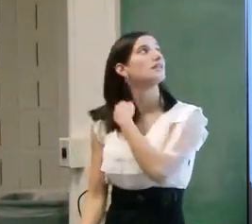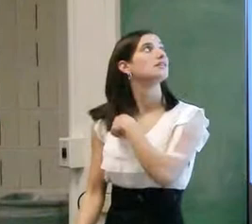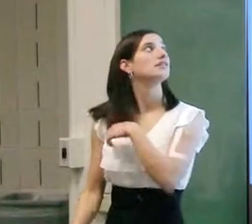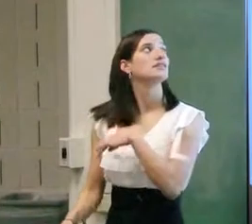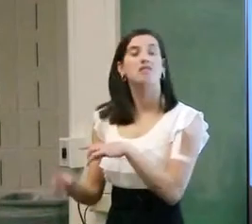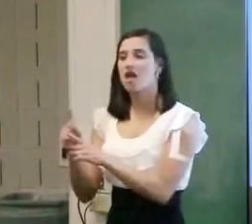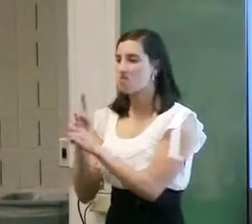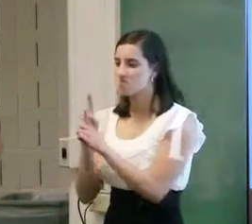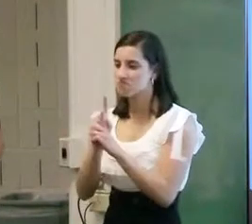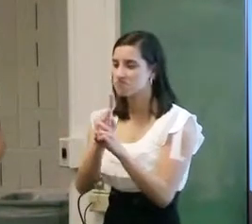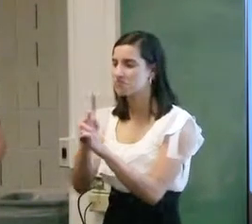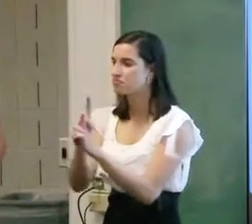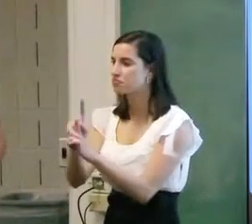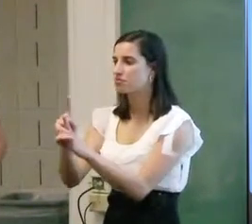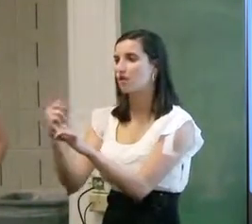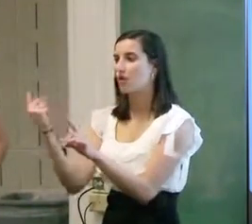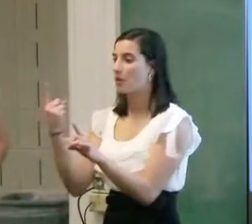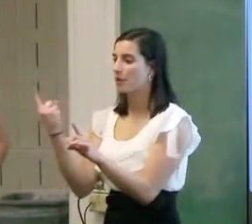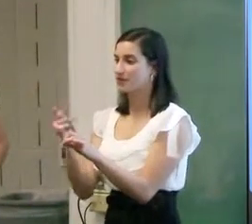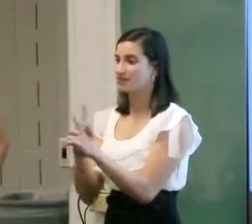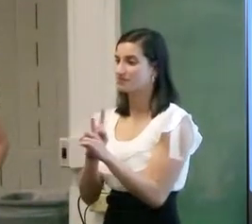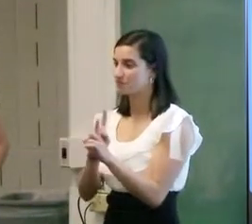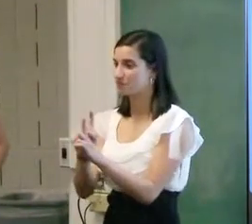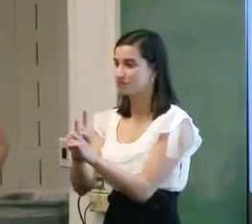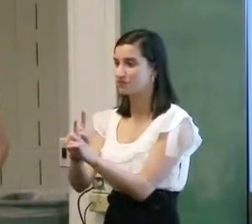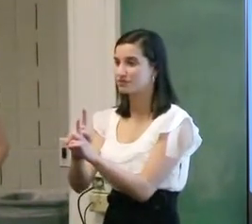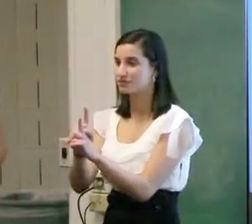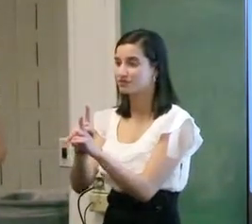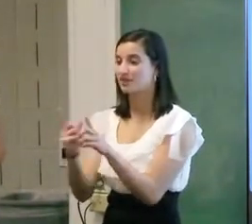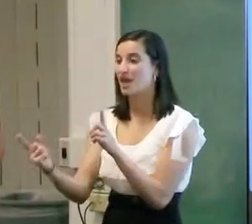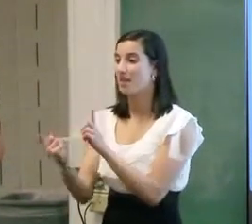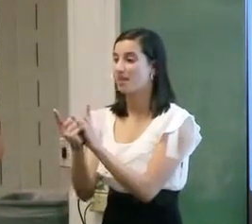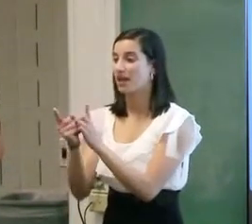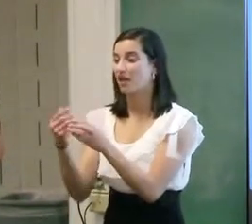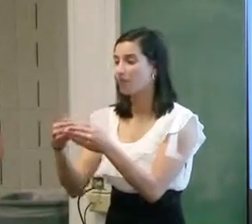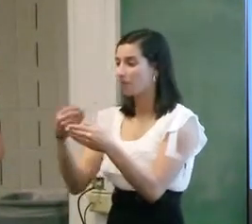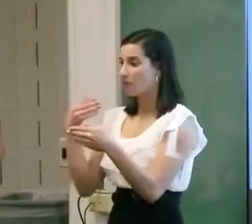of time with this person, so meeting with them beforehand,